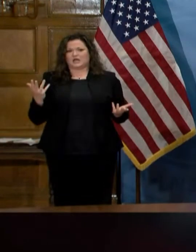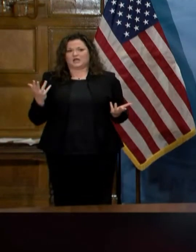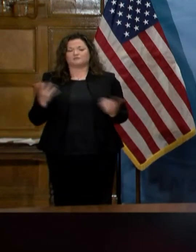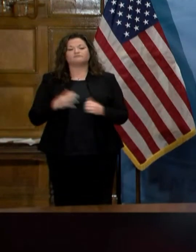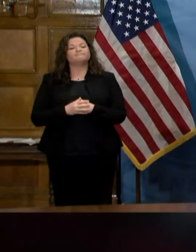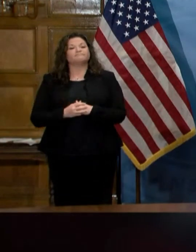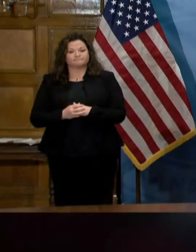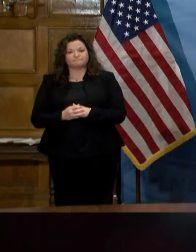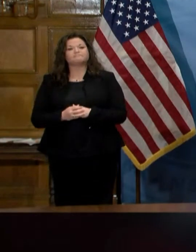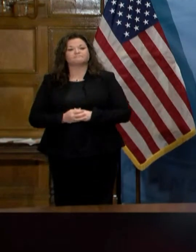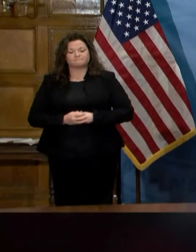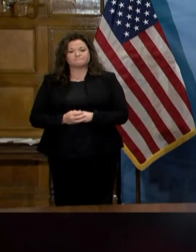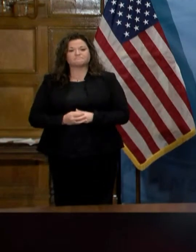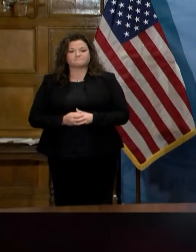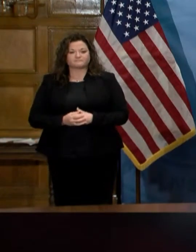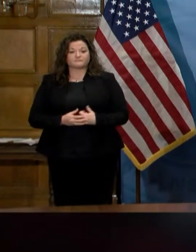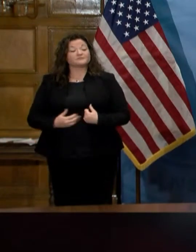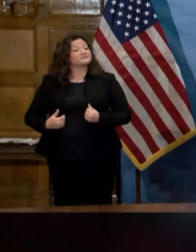much?